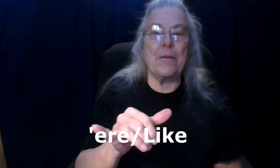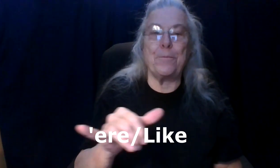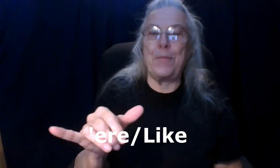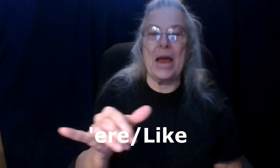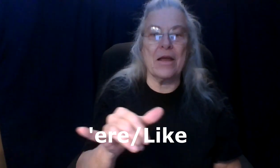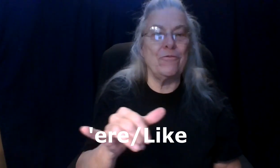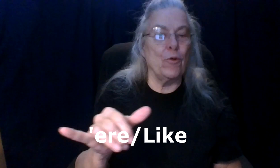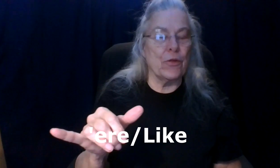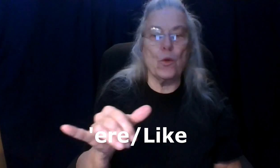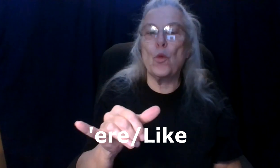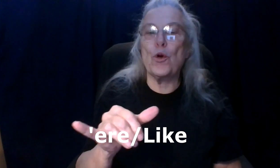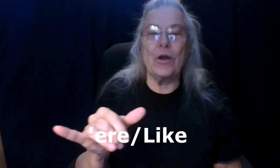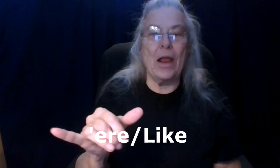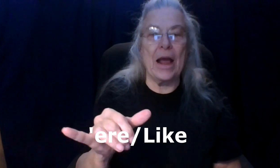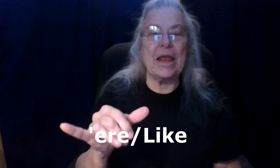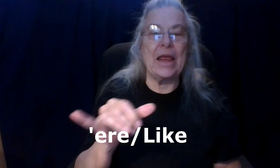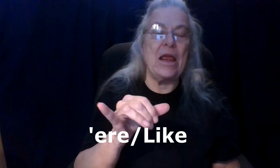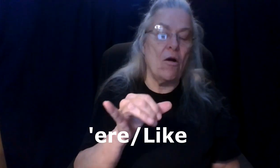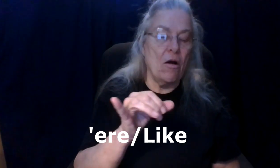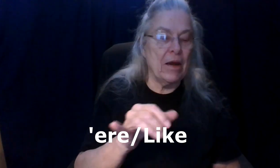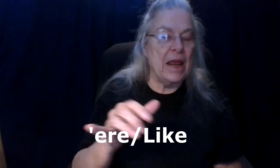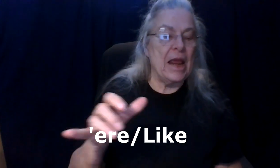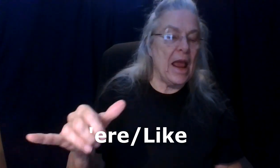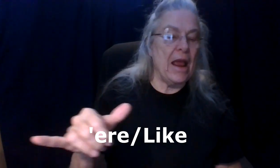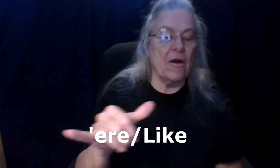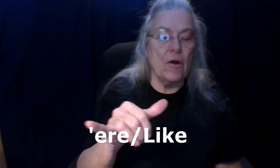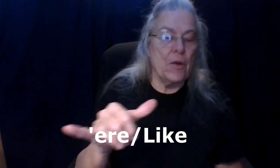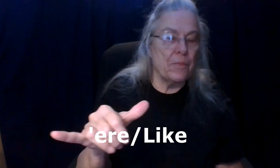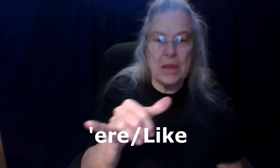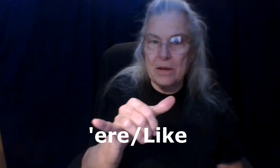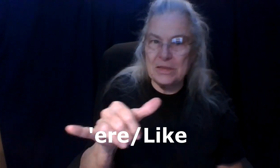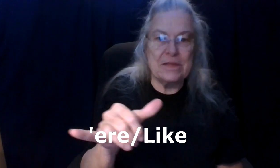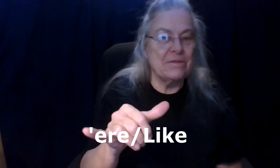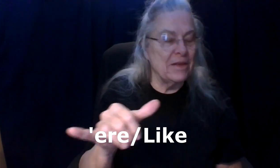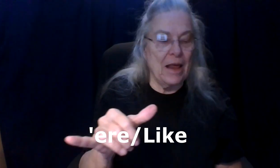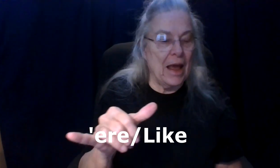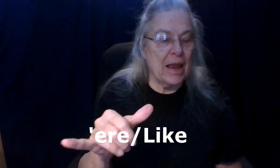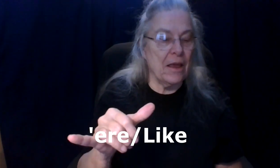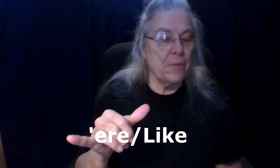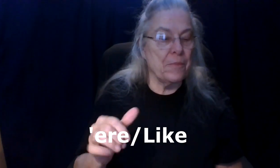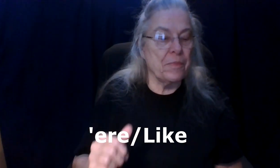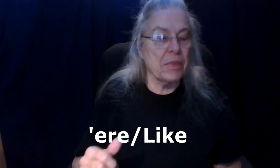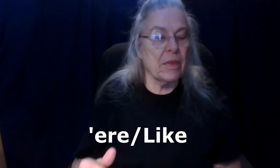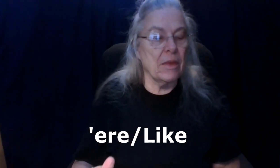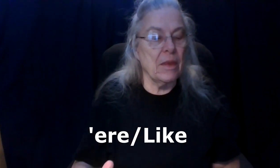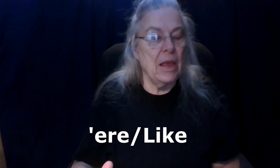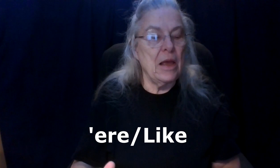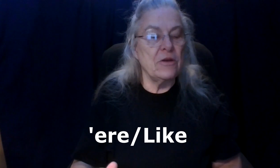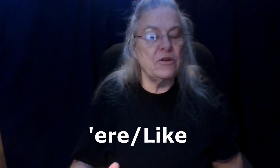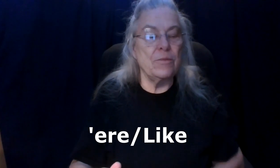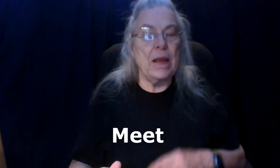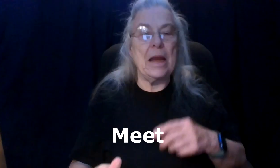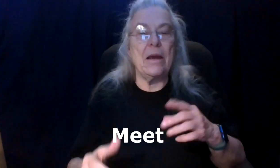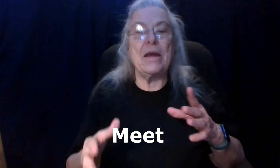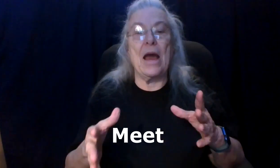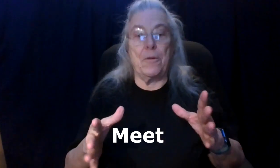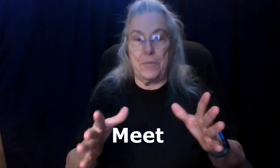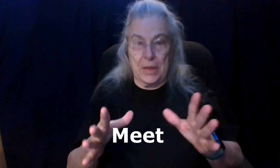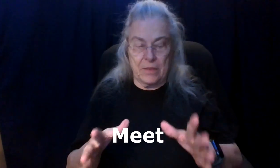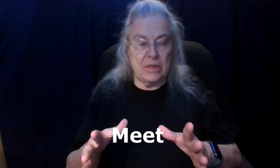back and forth. The word like, air, like. To me, now in this